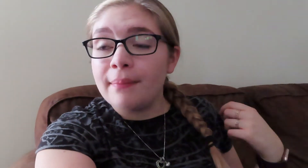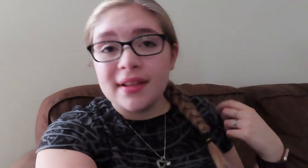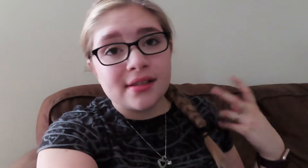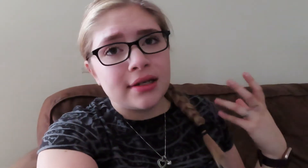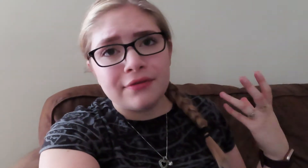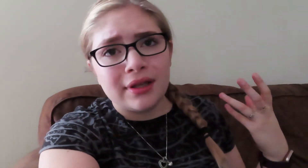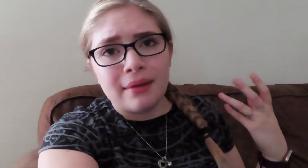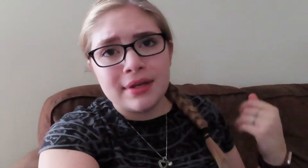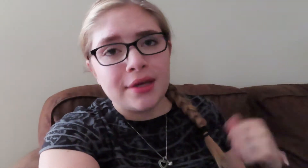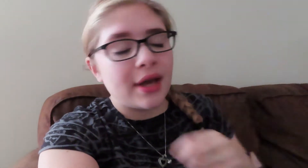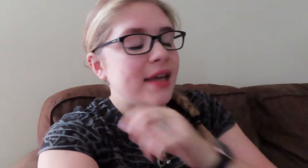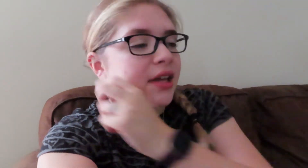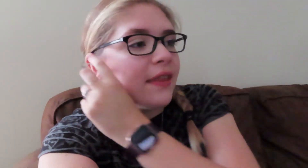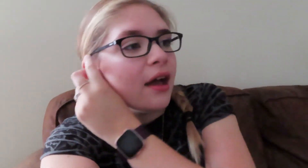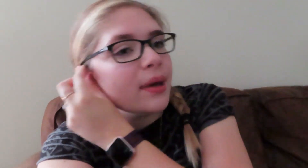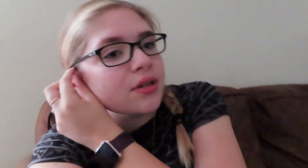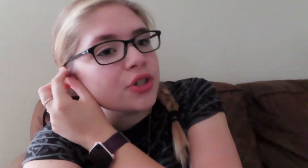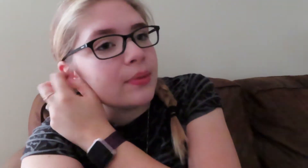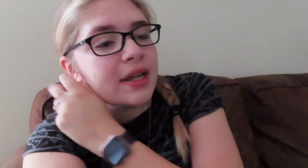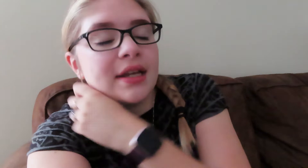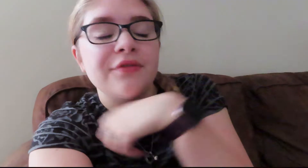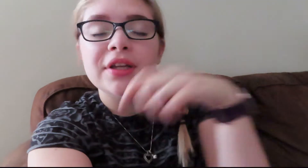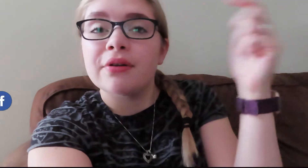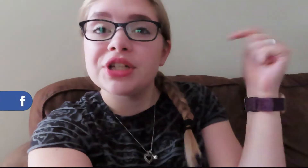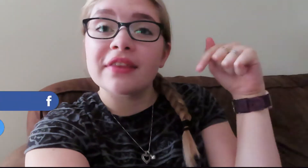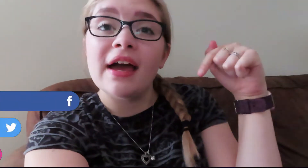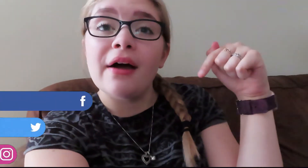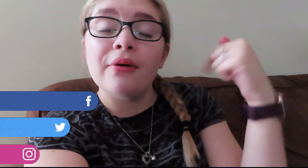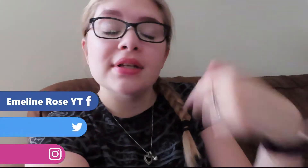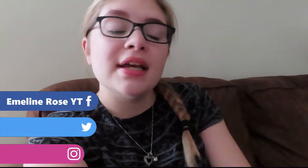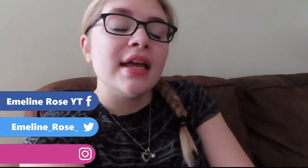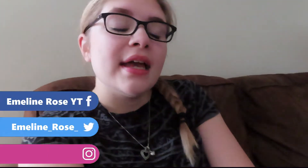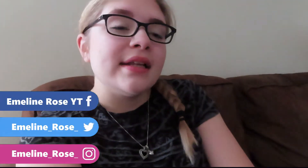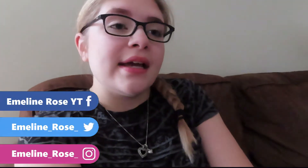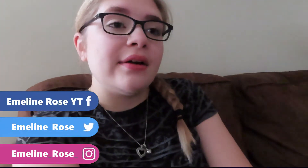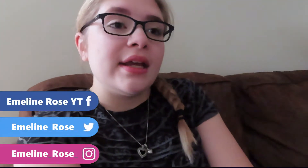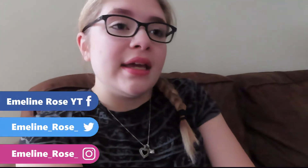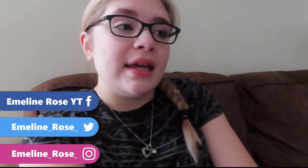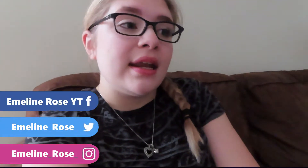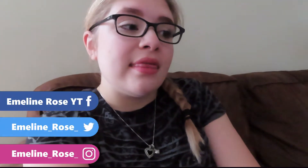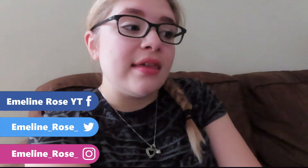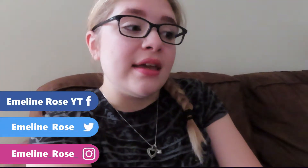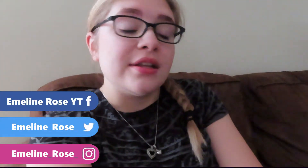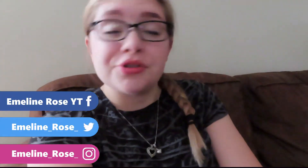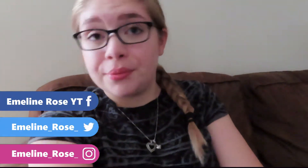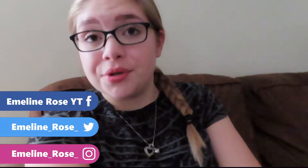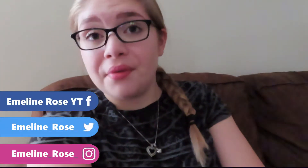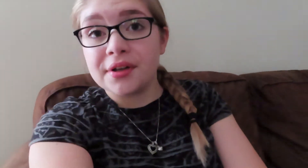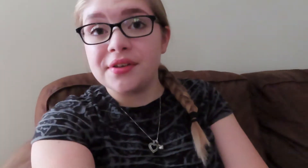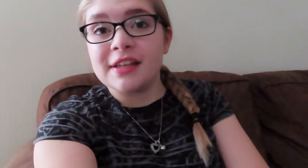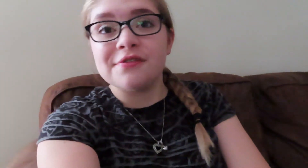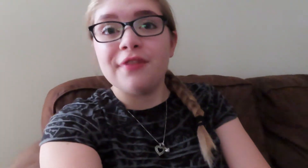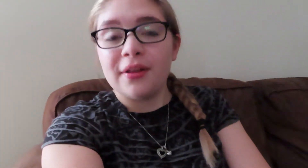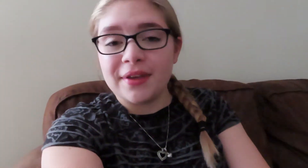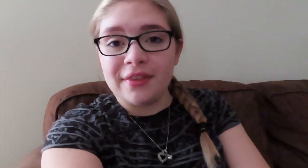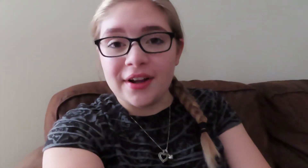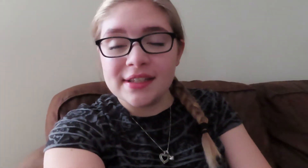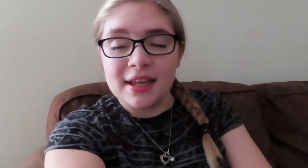happens i'll definitely update you guys on that on my social media definitely go and check that out down in the description box so you guys can follow me on there and stay